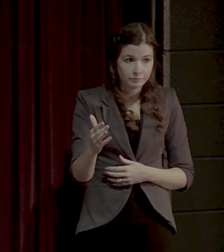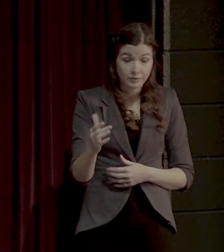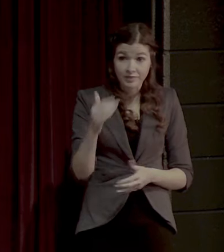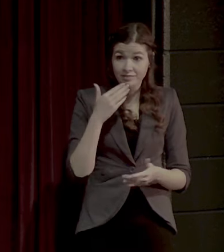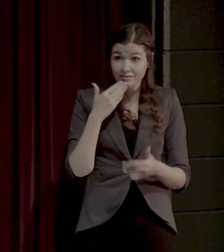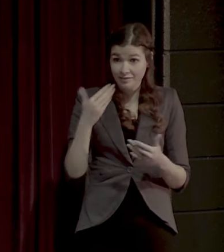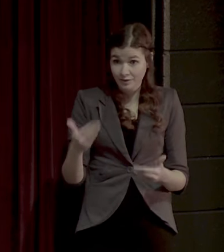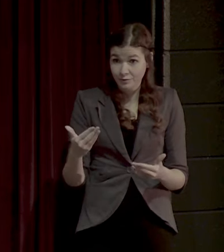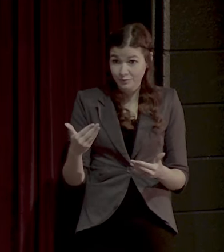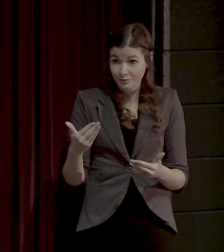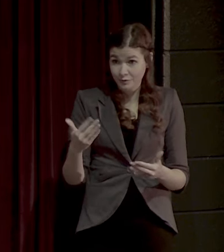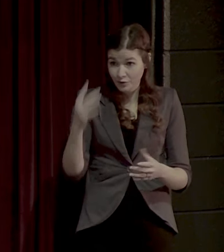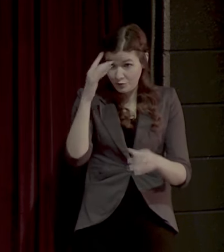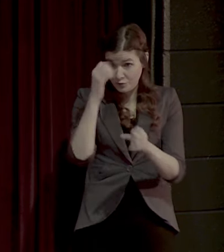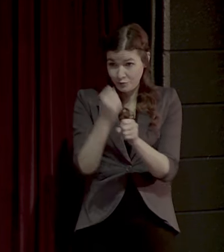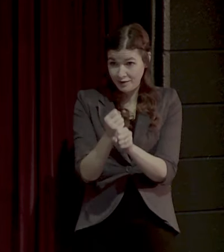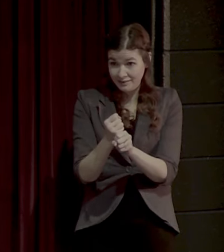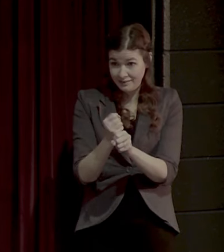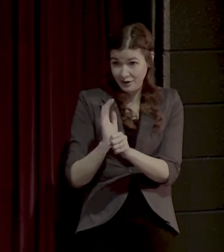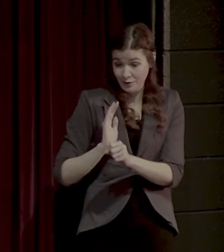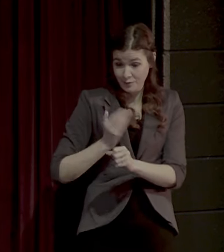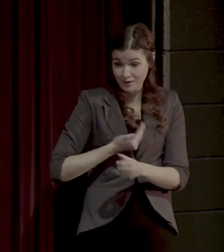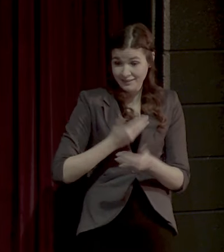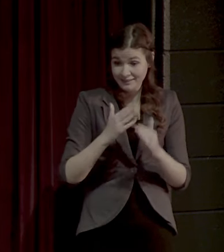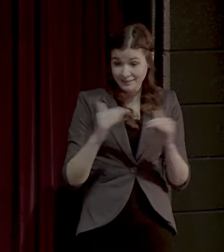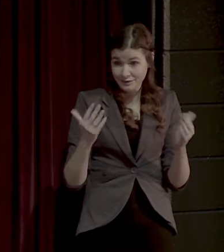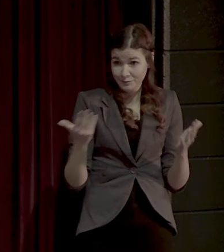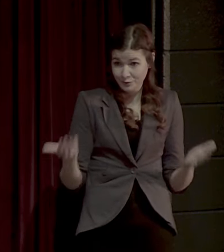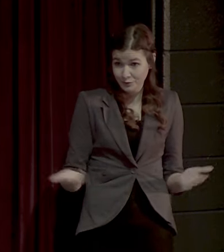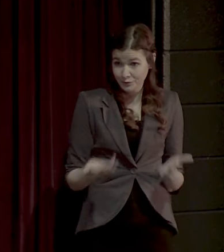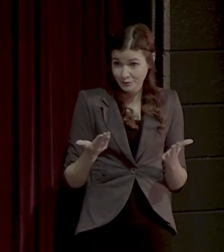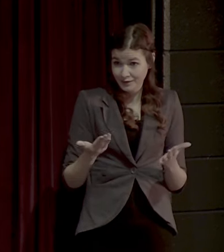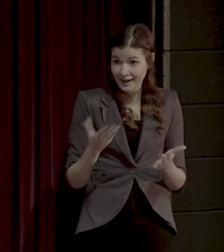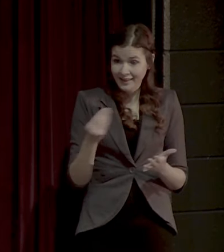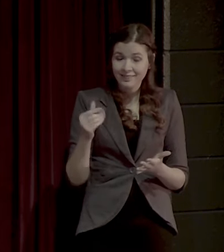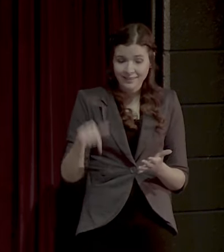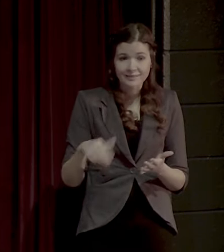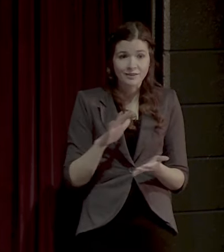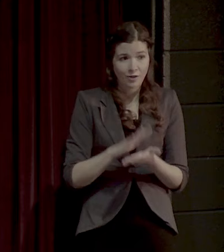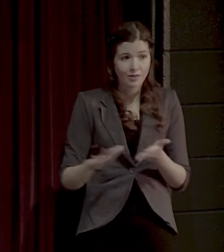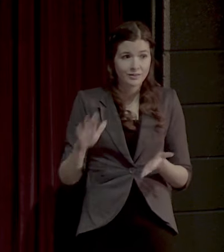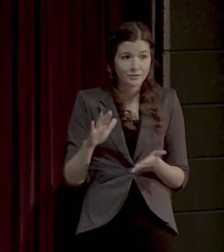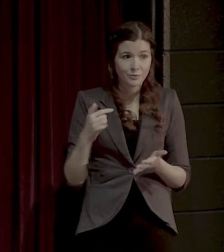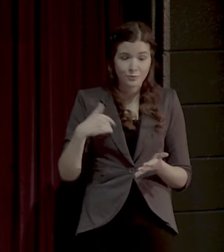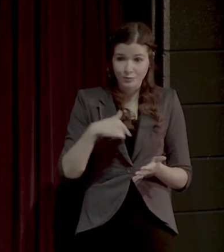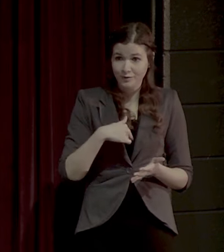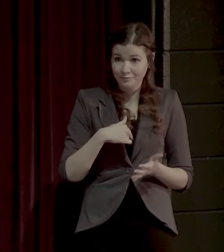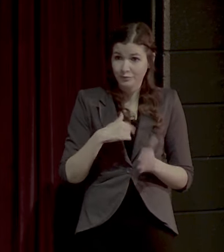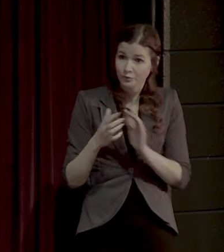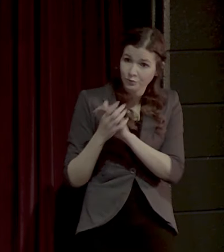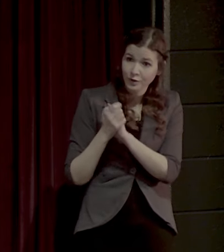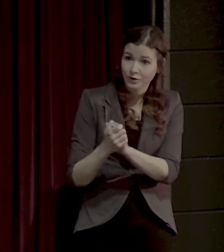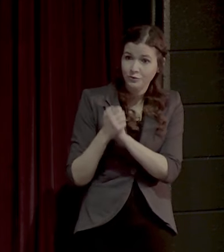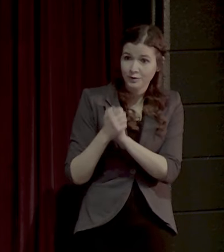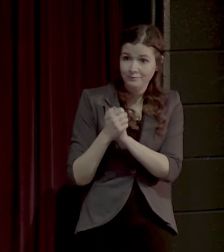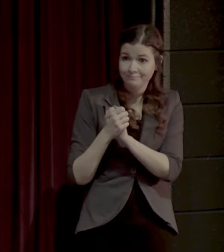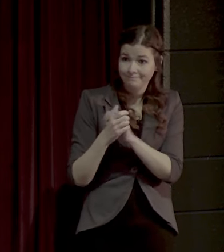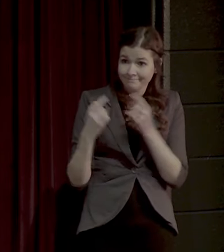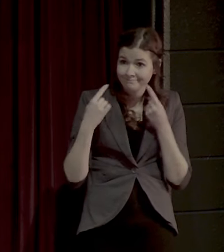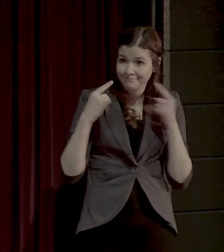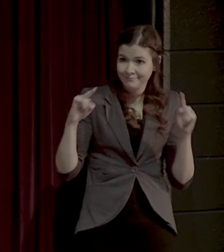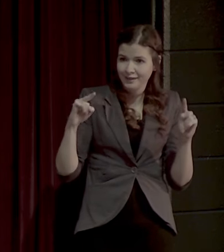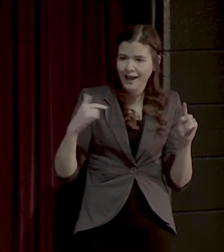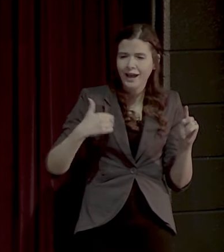you for placing your trust in our system and in this college. We applaud your accomplishments and are